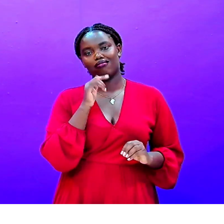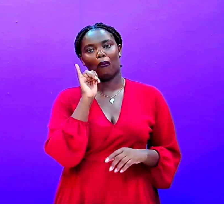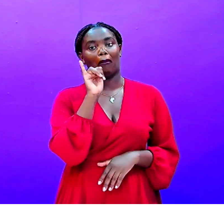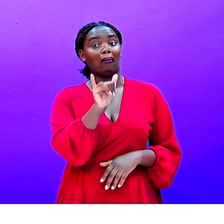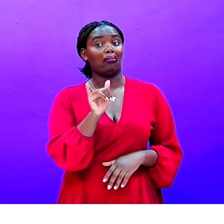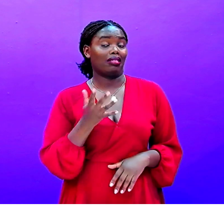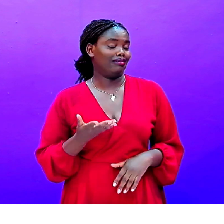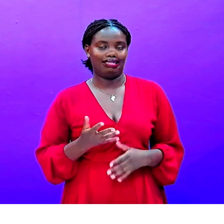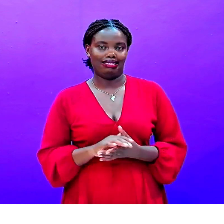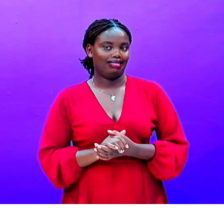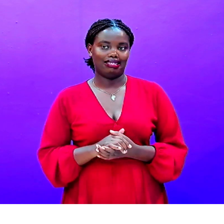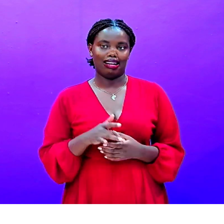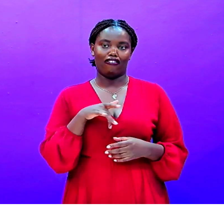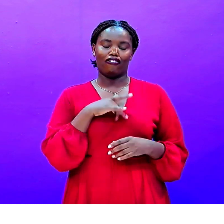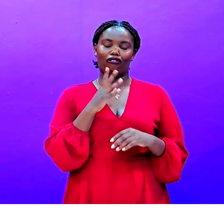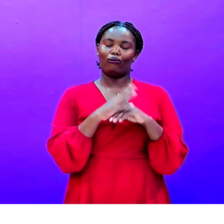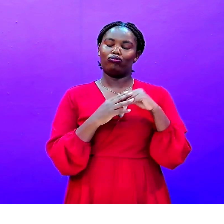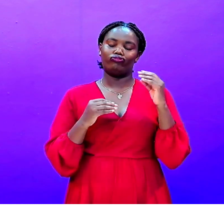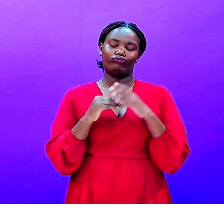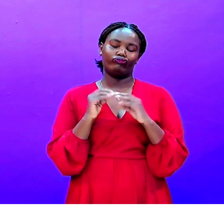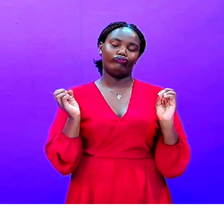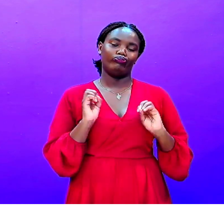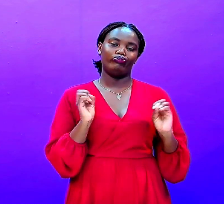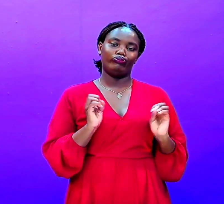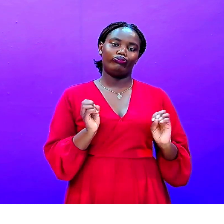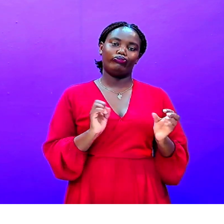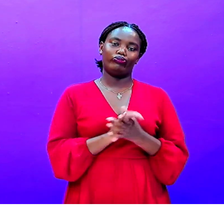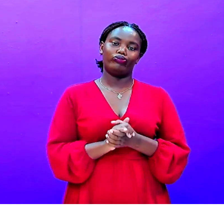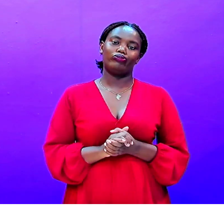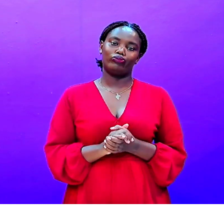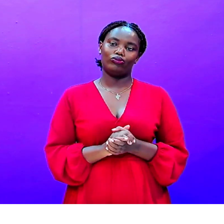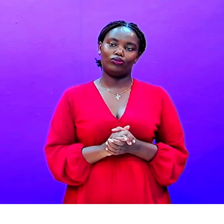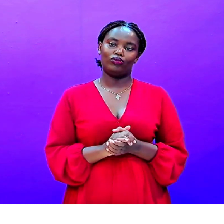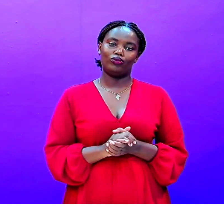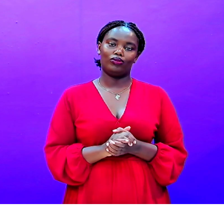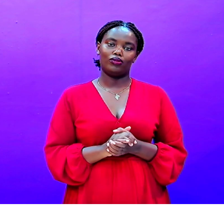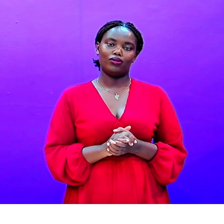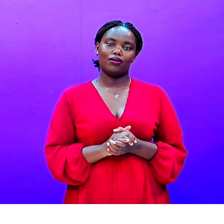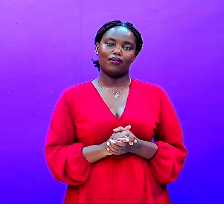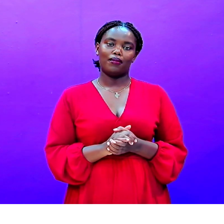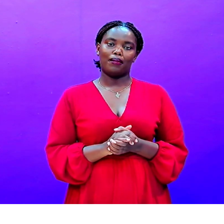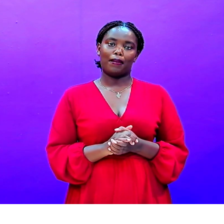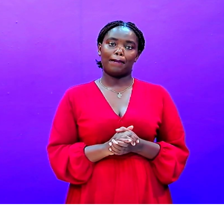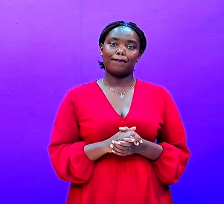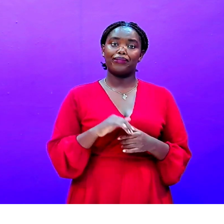disputed as misleading and disrespectful.